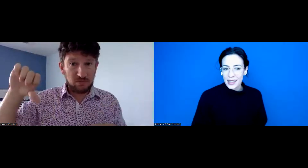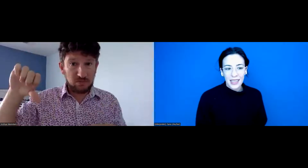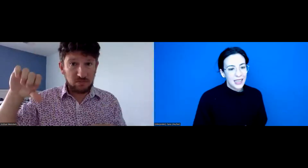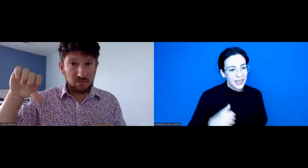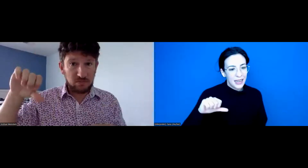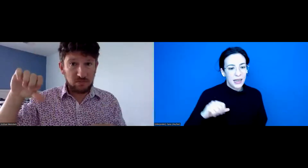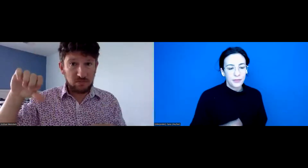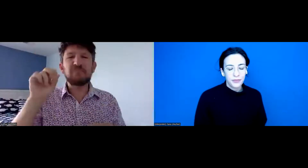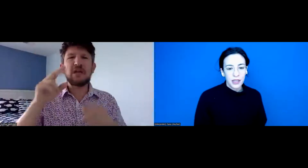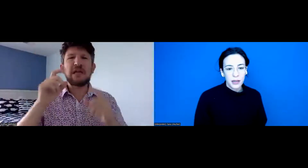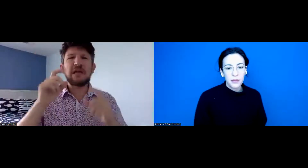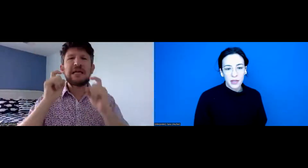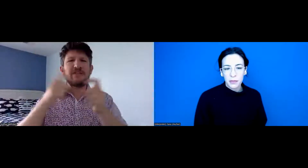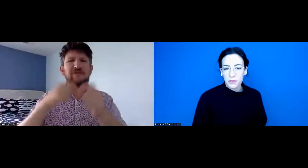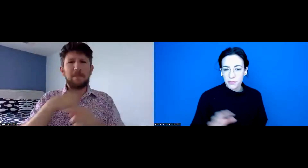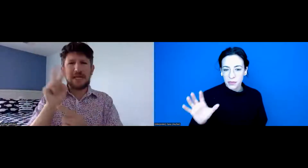like the